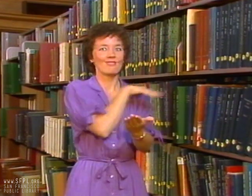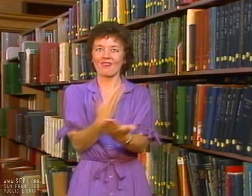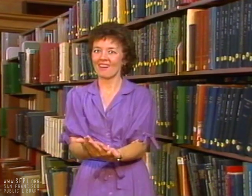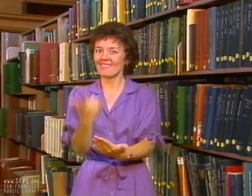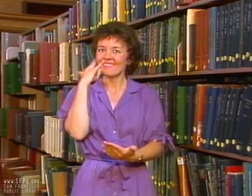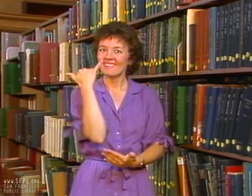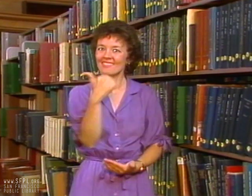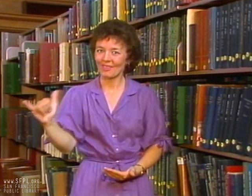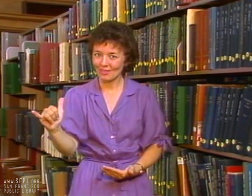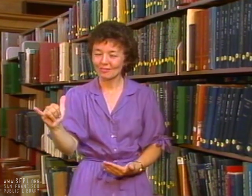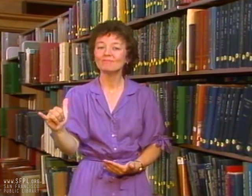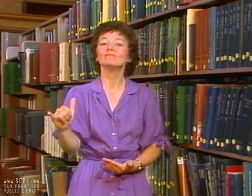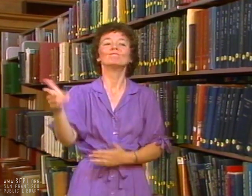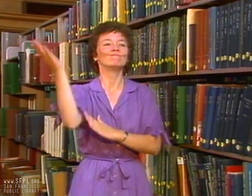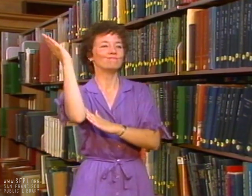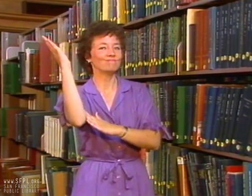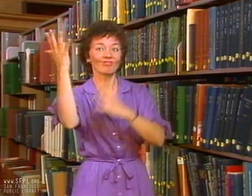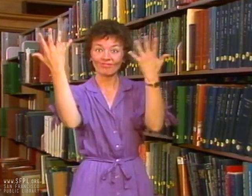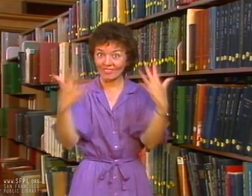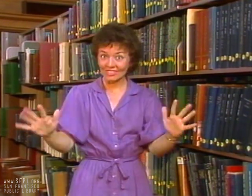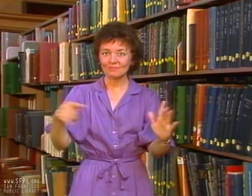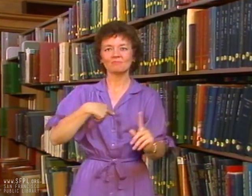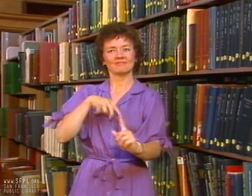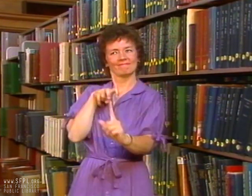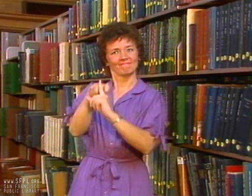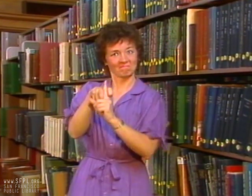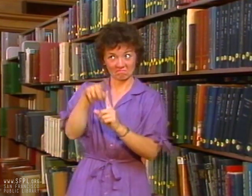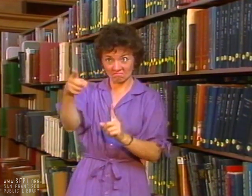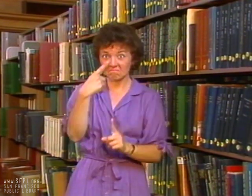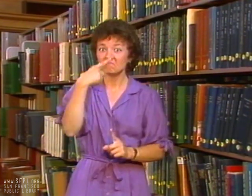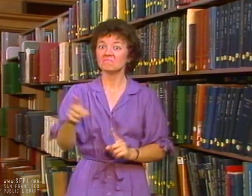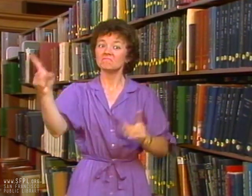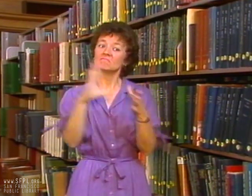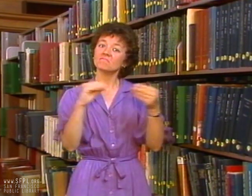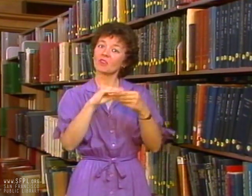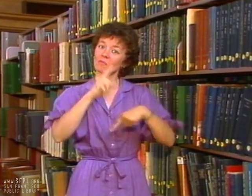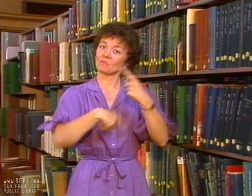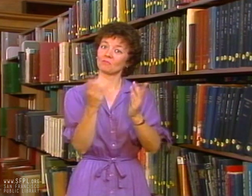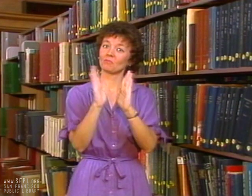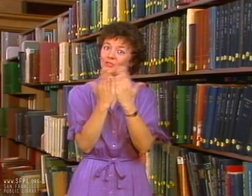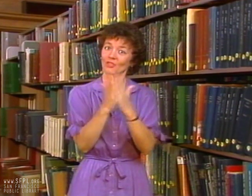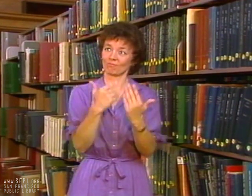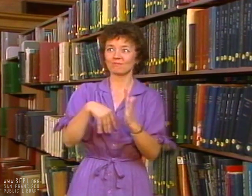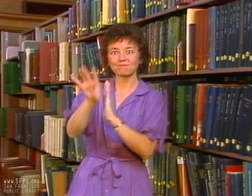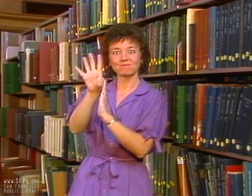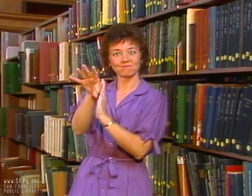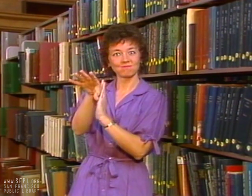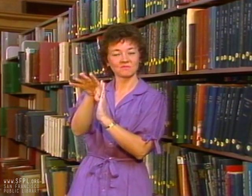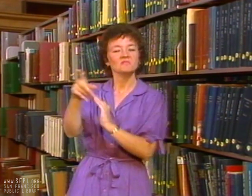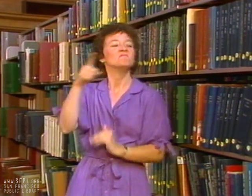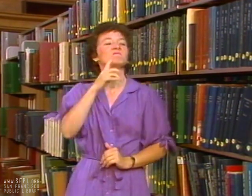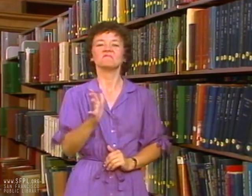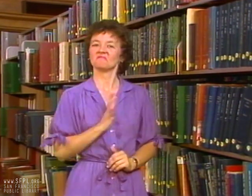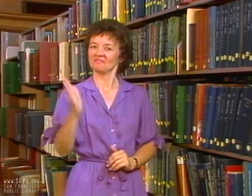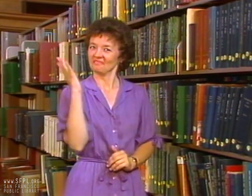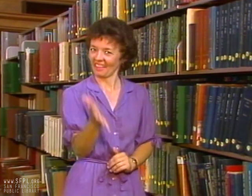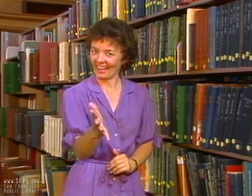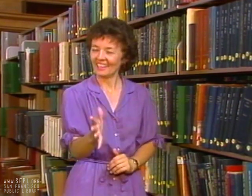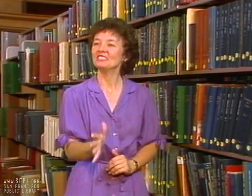traveled to California to present a lecture. After his presentation, I approached him and asked if he would talk about his work.